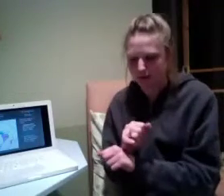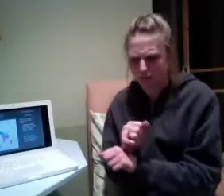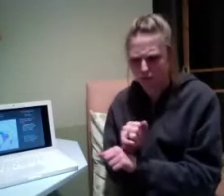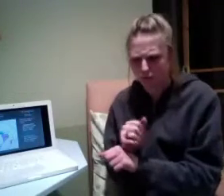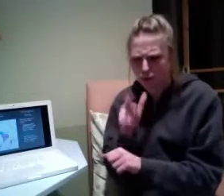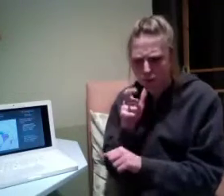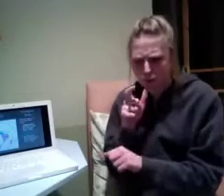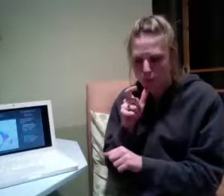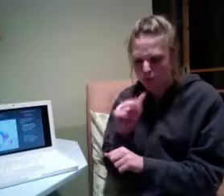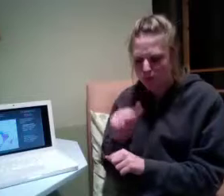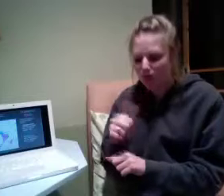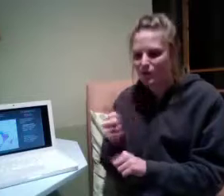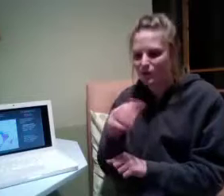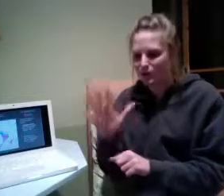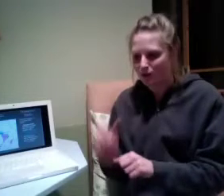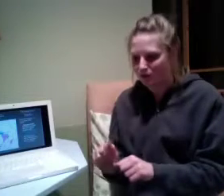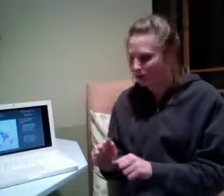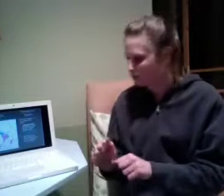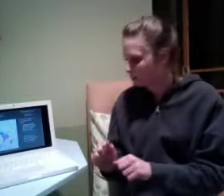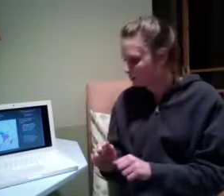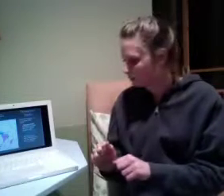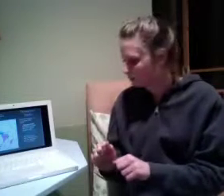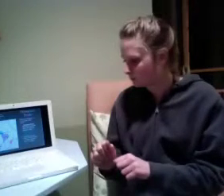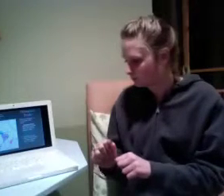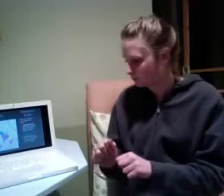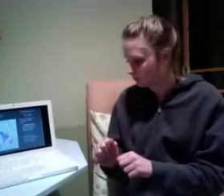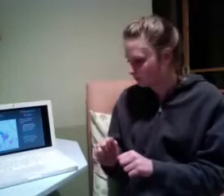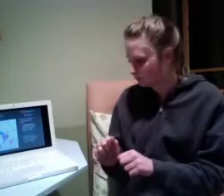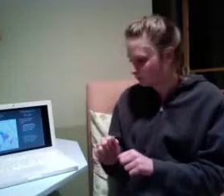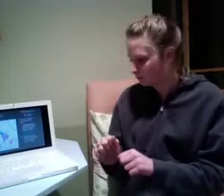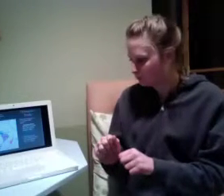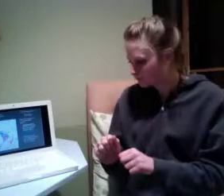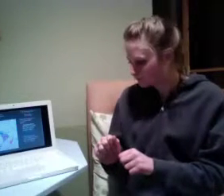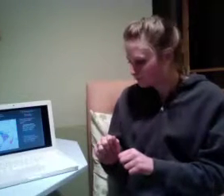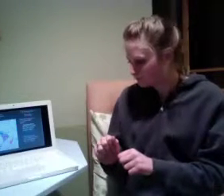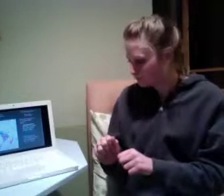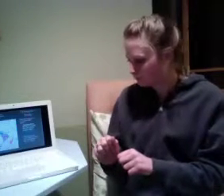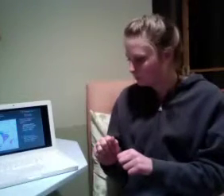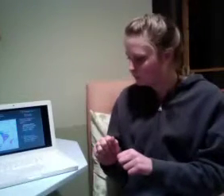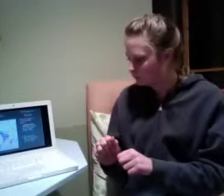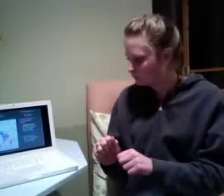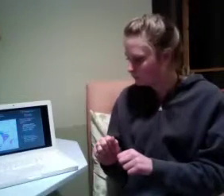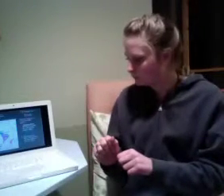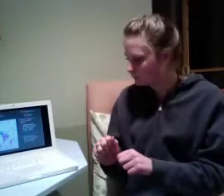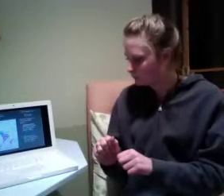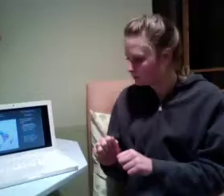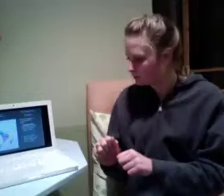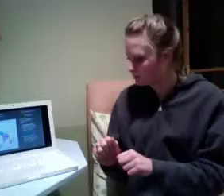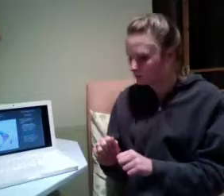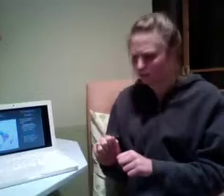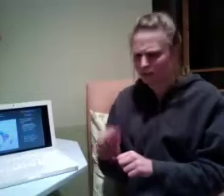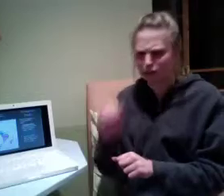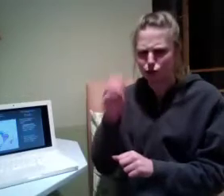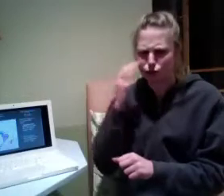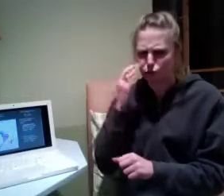So Europeans aren't heading to the west coast of Africa and heading into